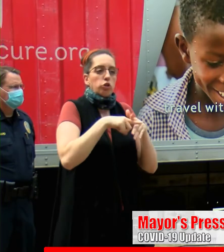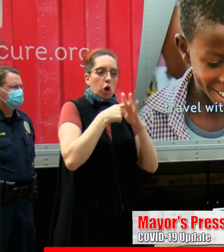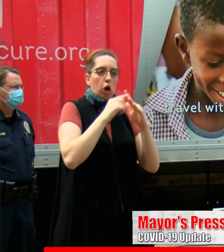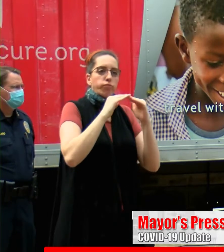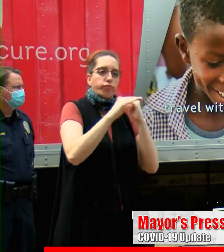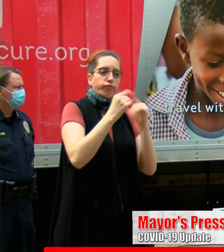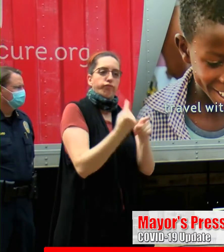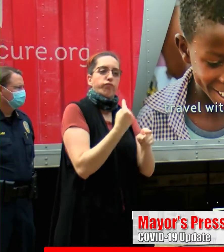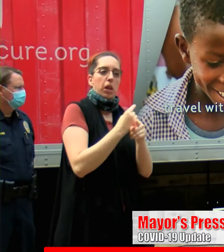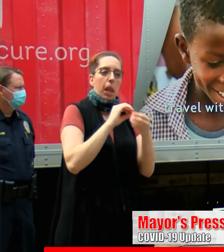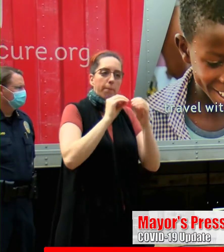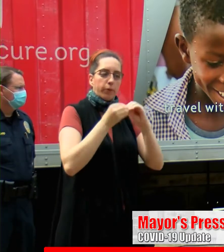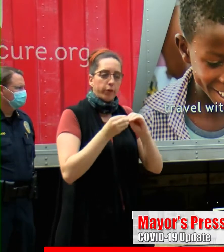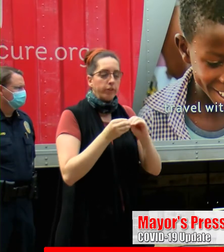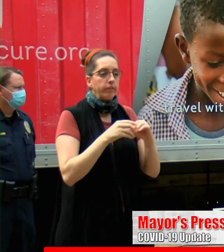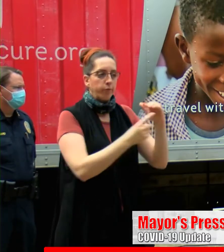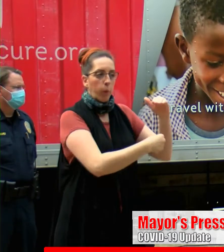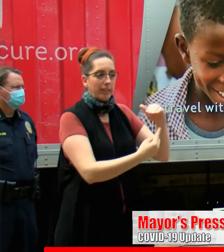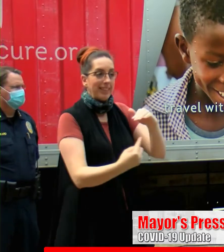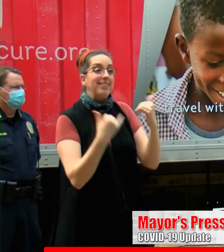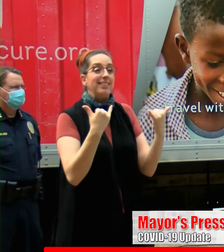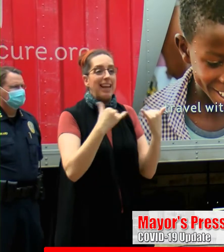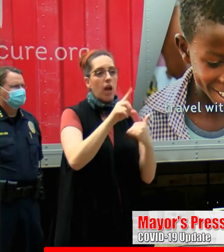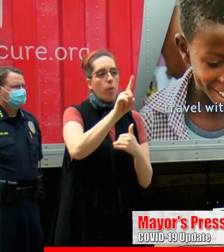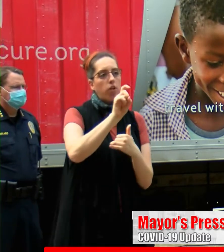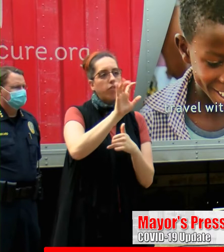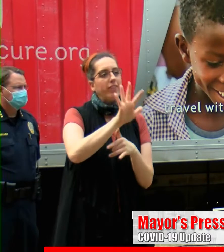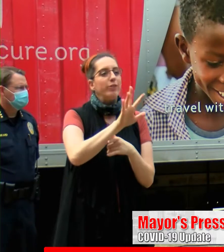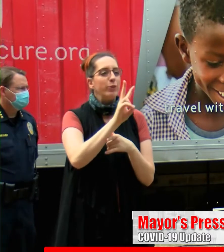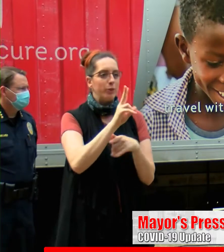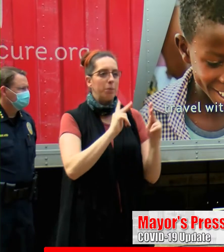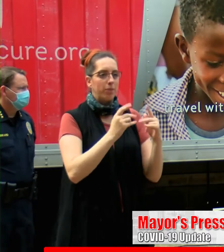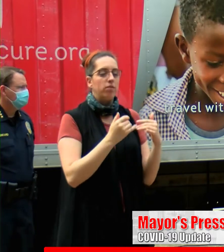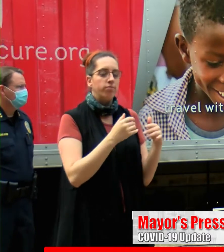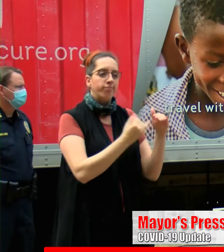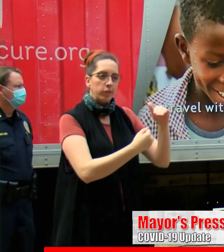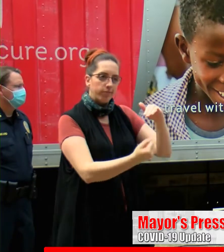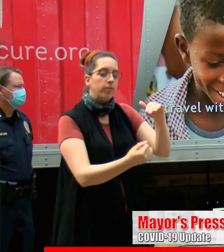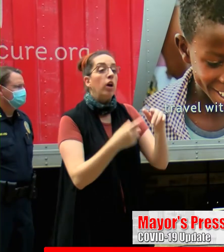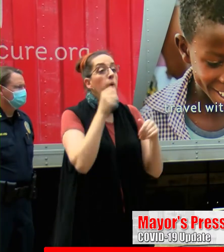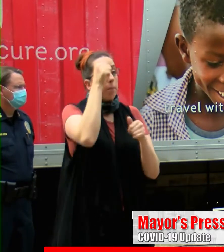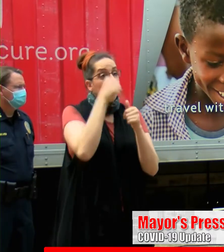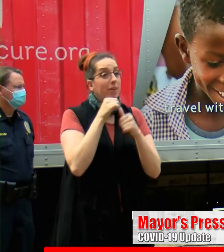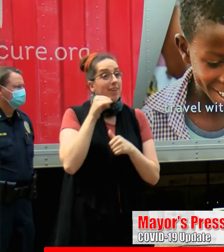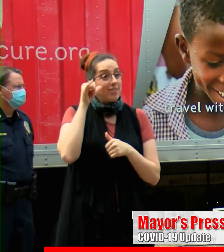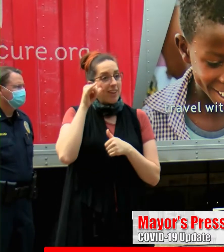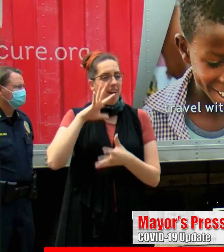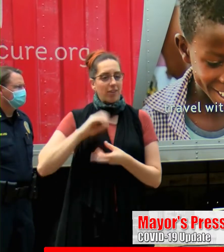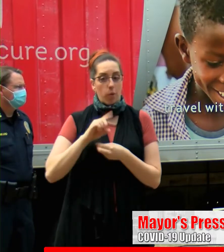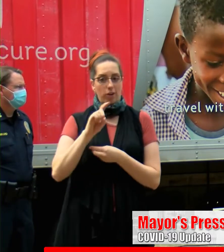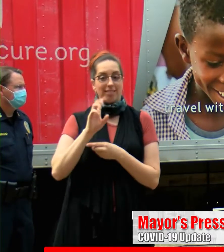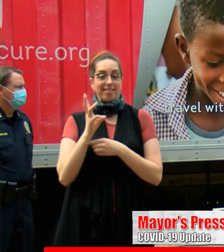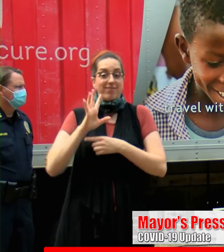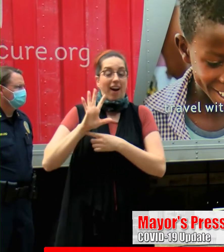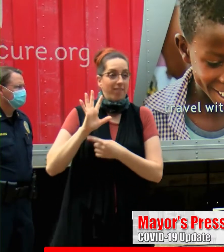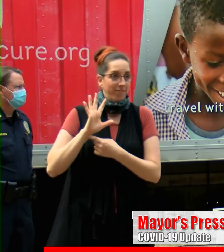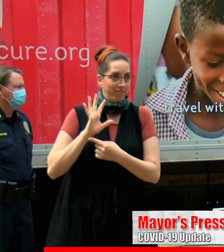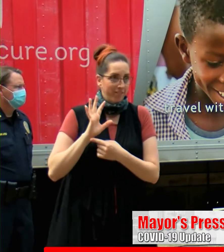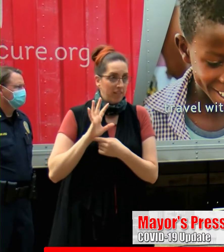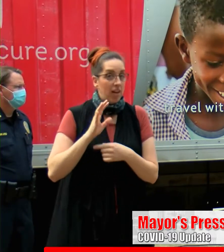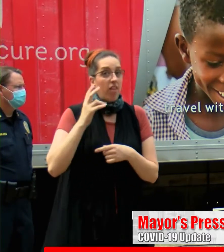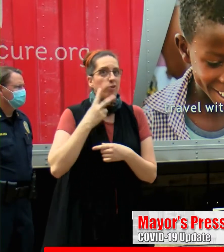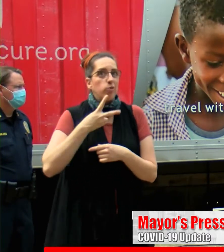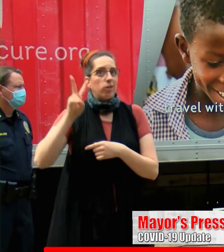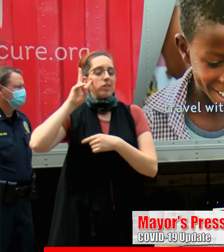off the number of people in quarantine. But today we have 152. As you recall, yesterday we had 165, and the